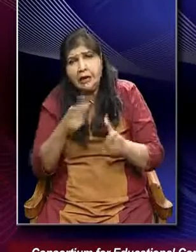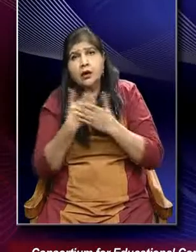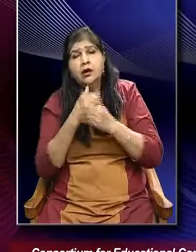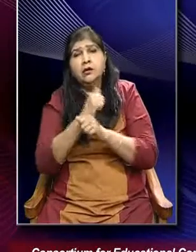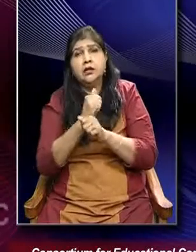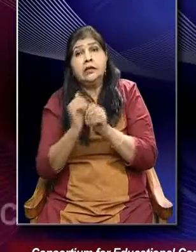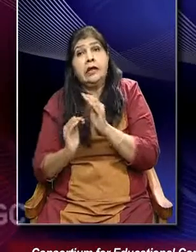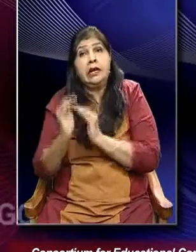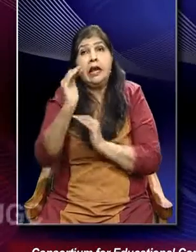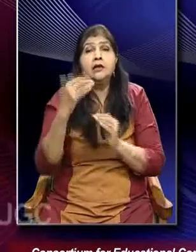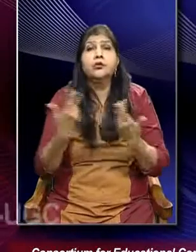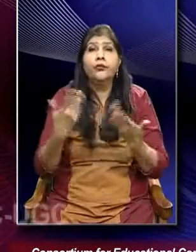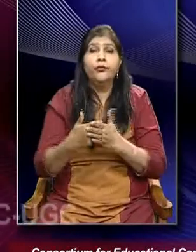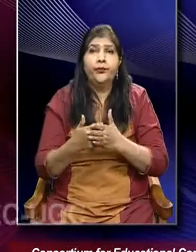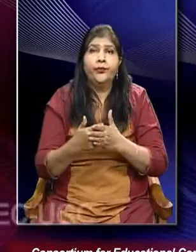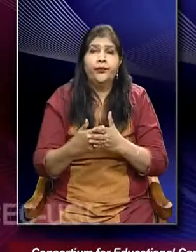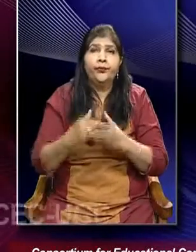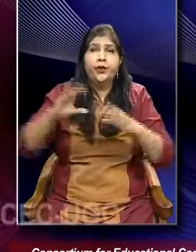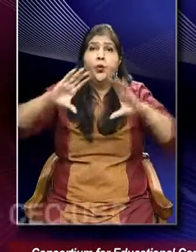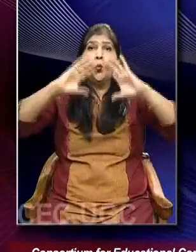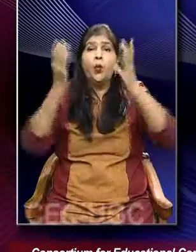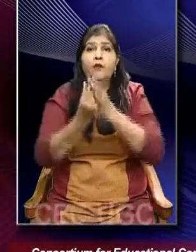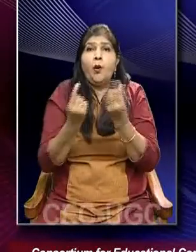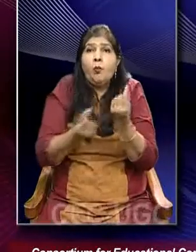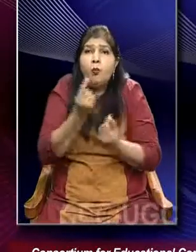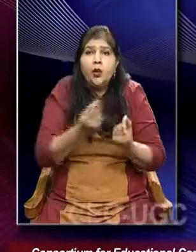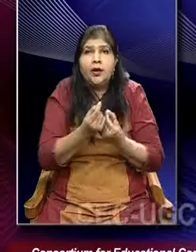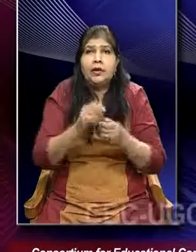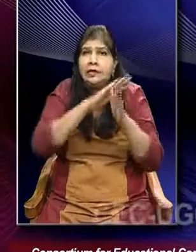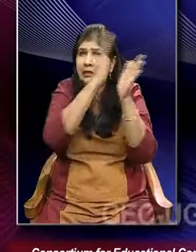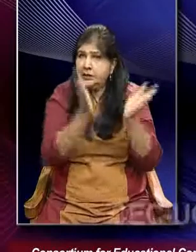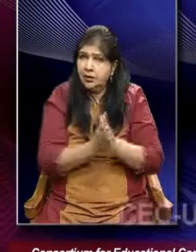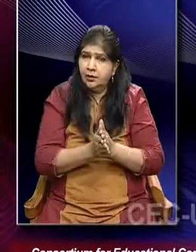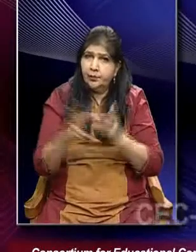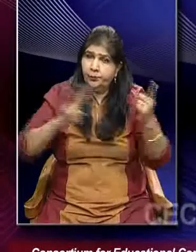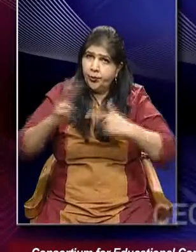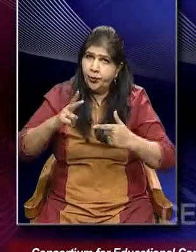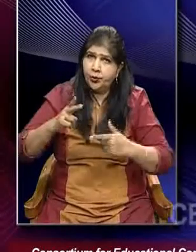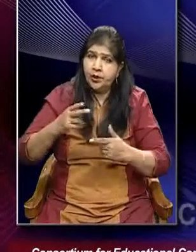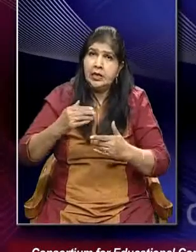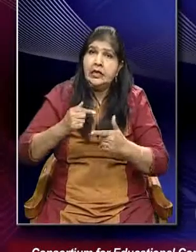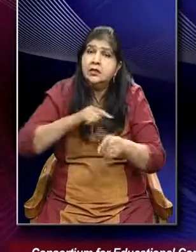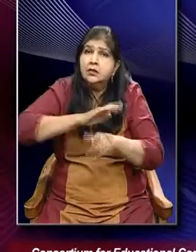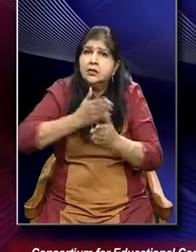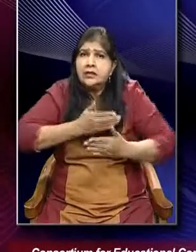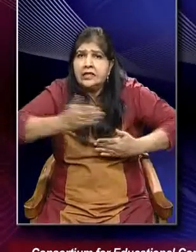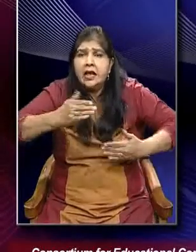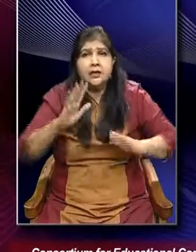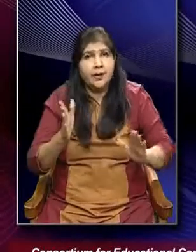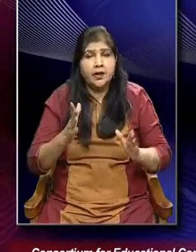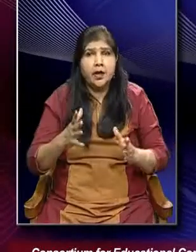is rise of worldwide political system both in size and